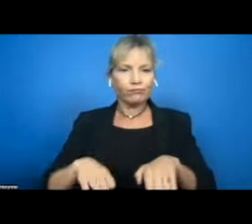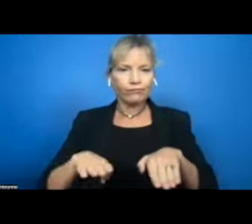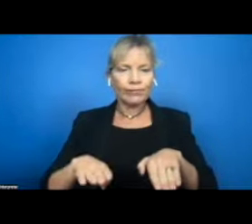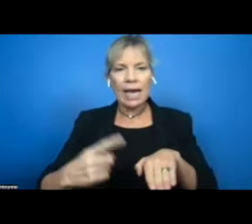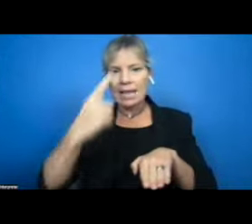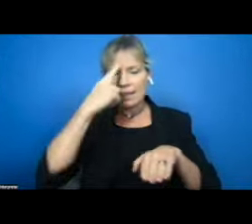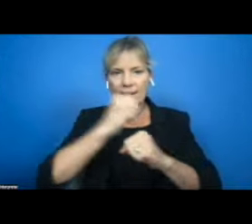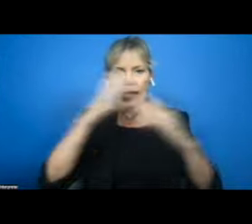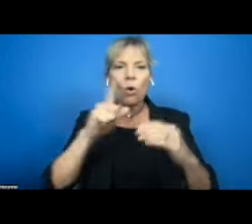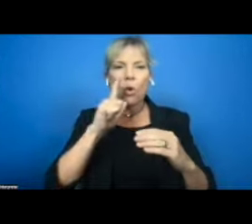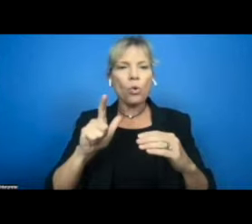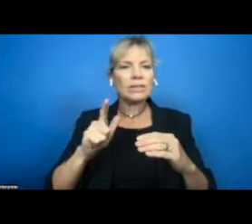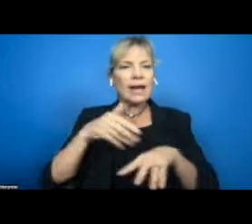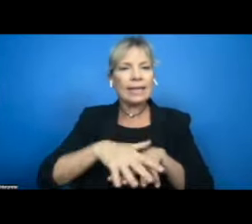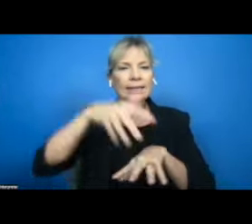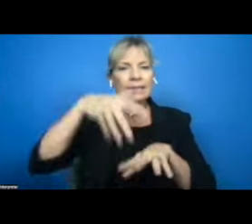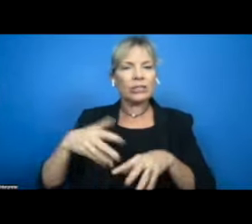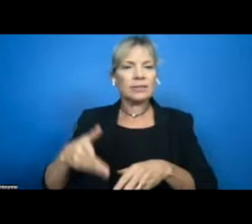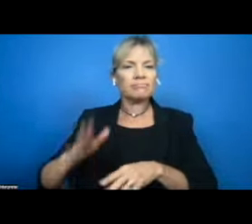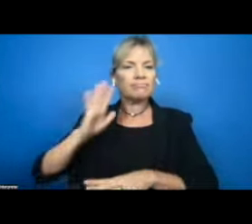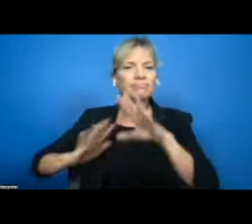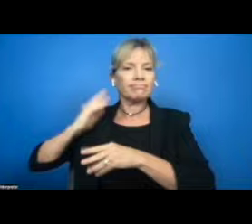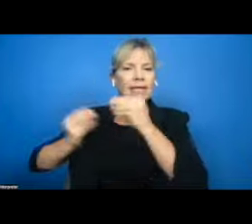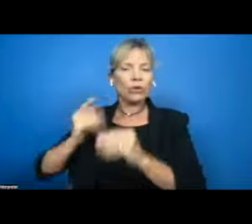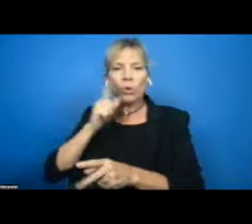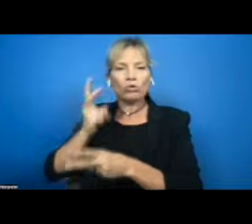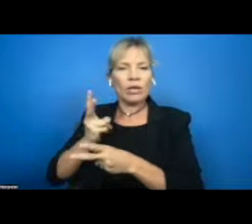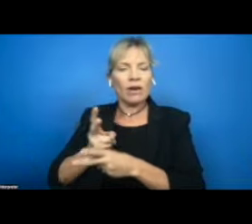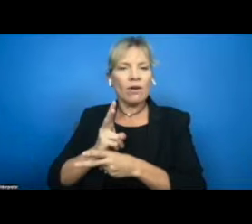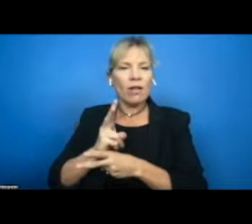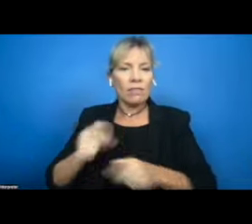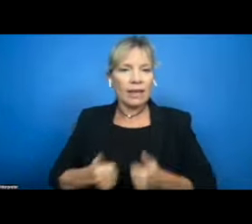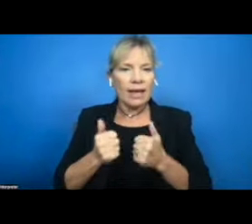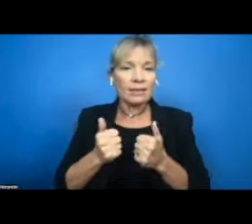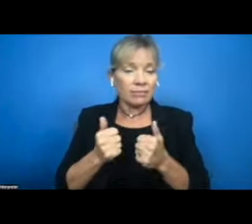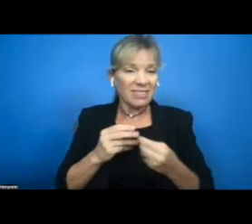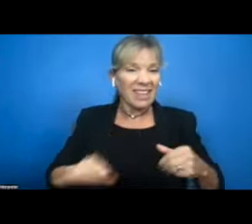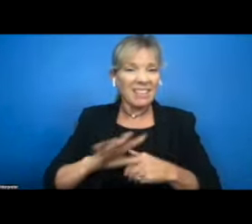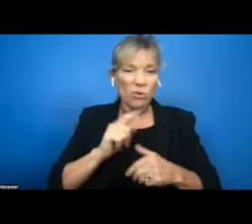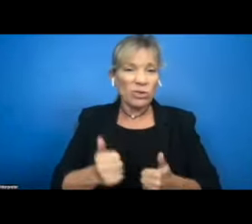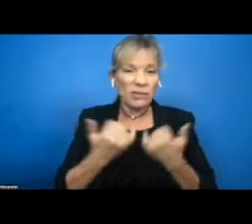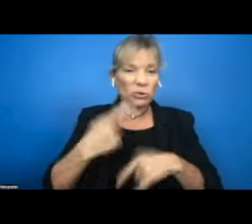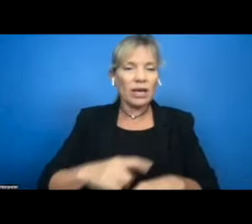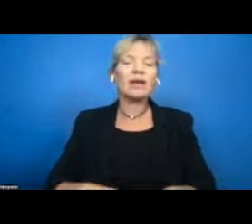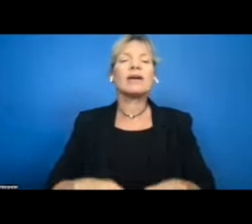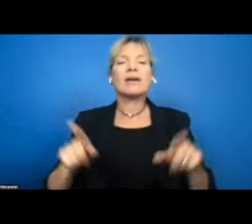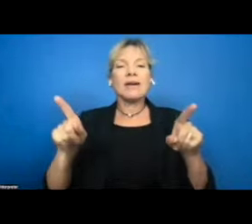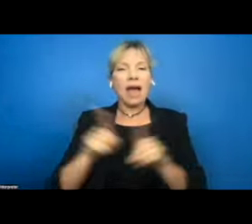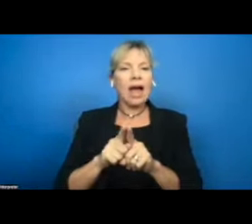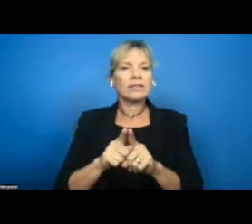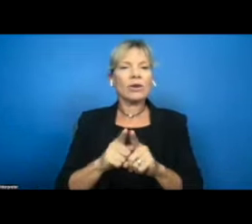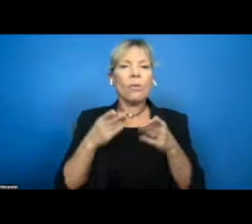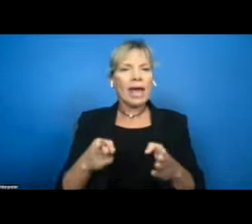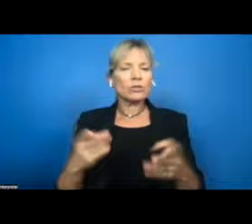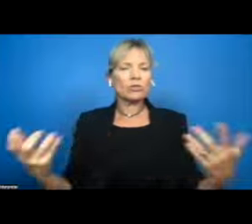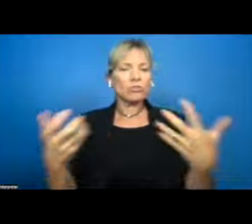the Indigenous ancestors may have been who cared for the land you all reside on today. As a step toward